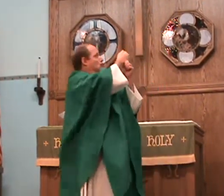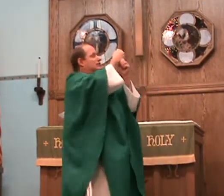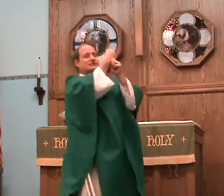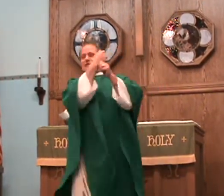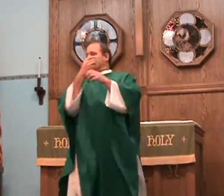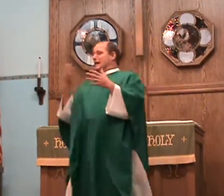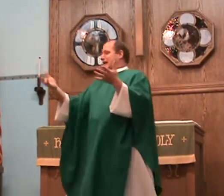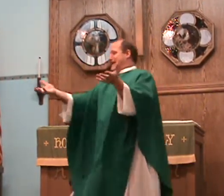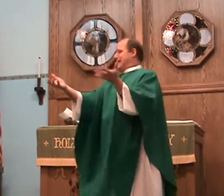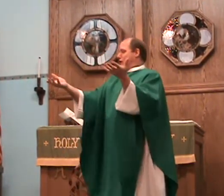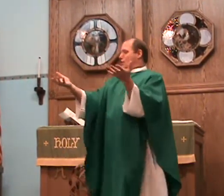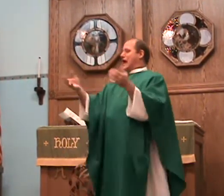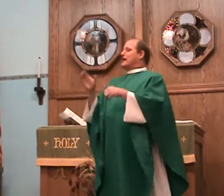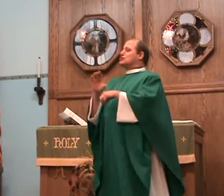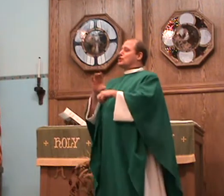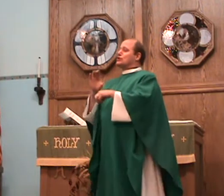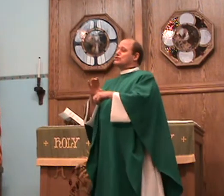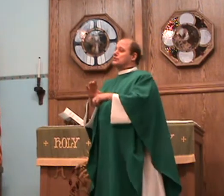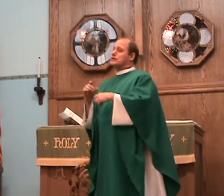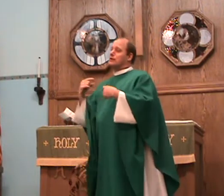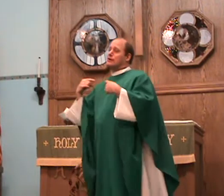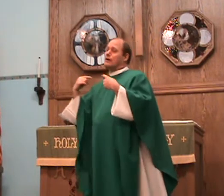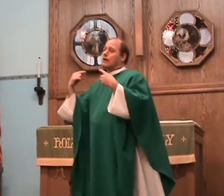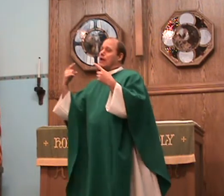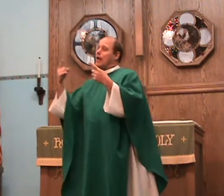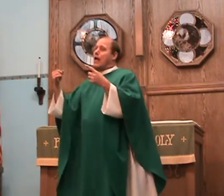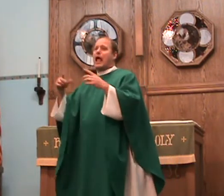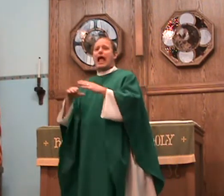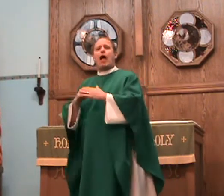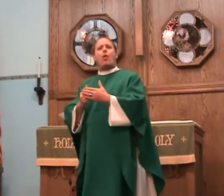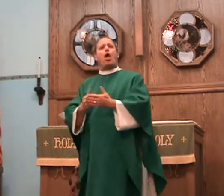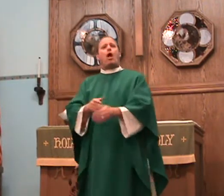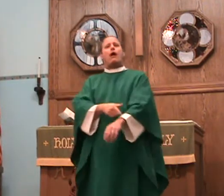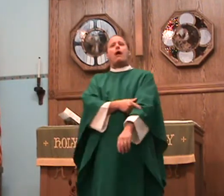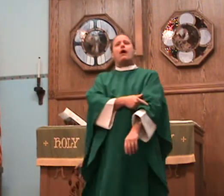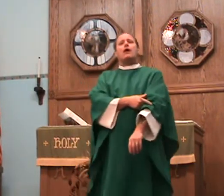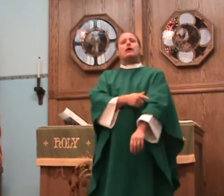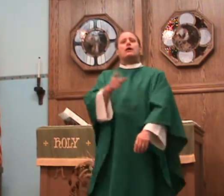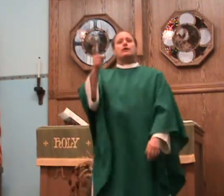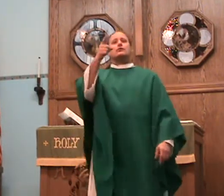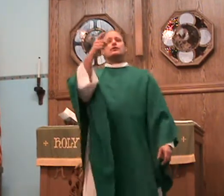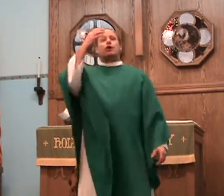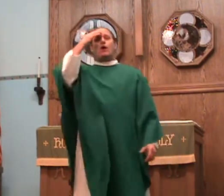candles here at church. How long? You know?